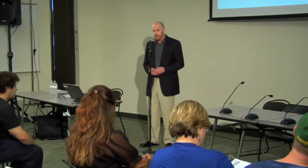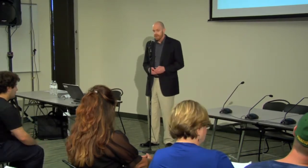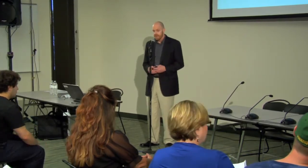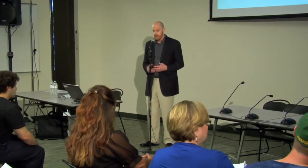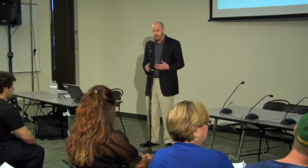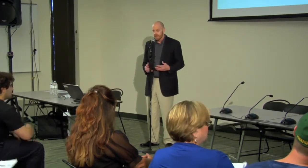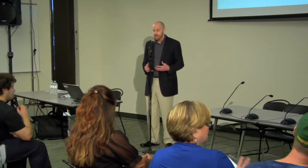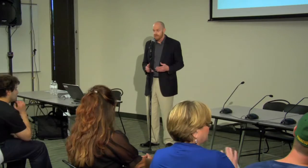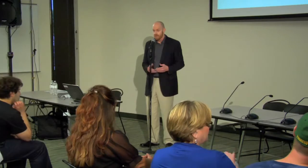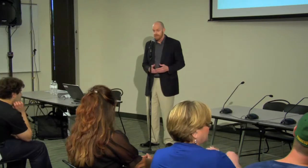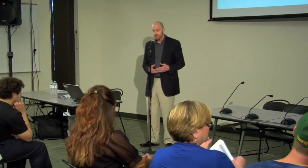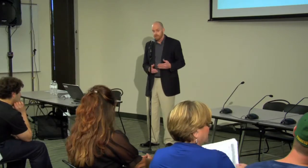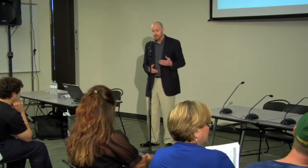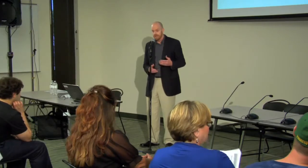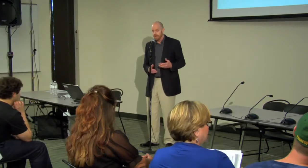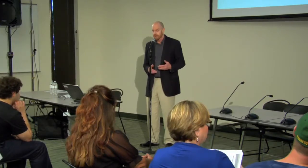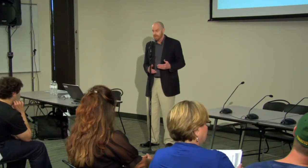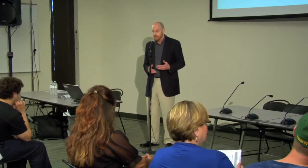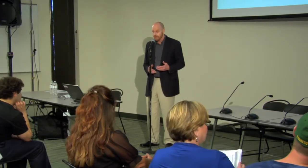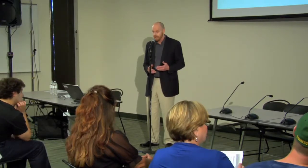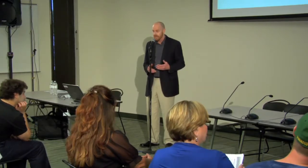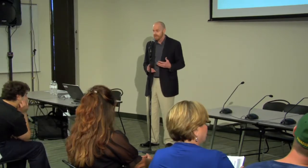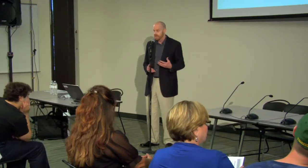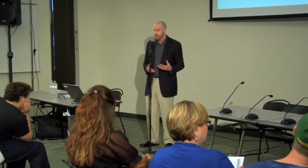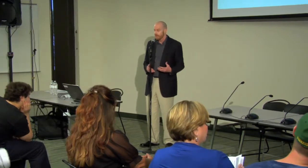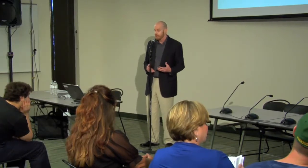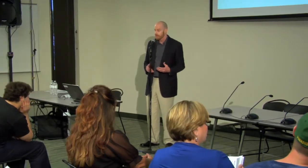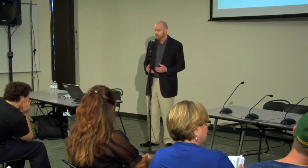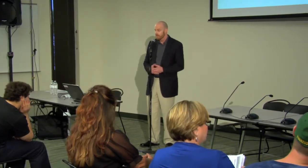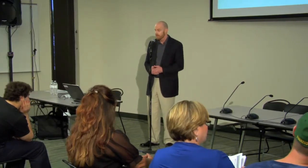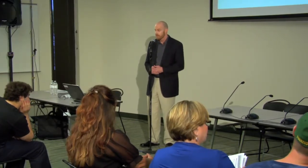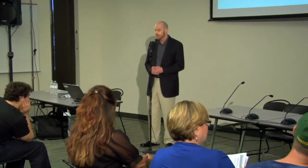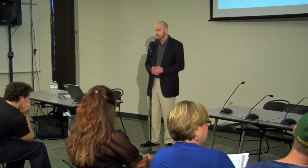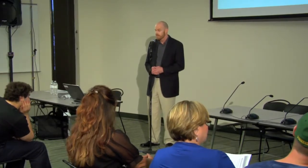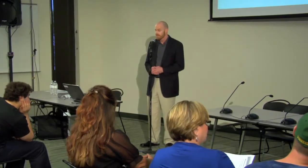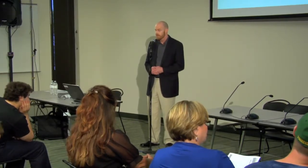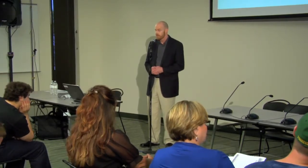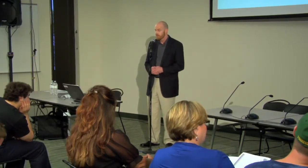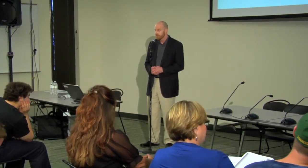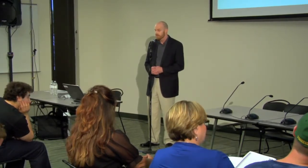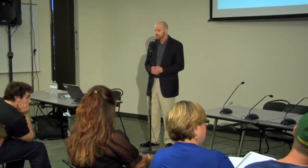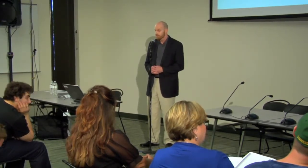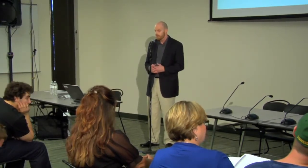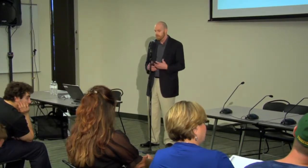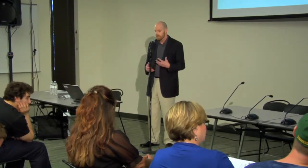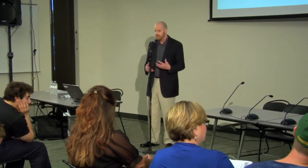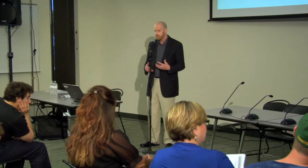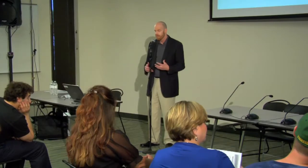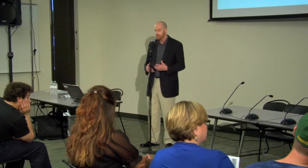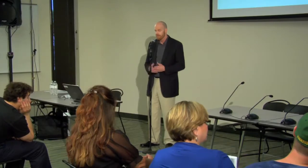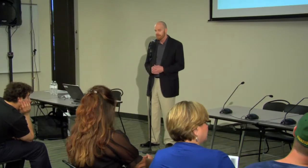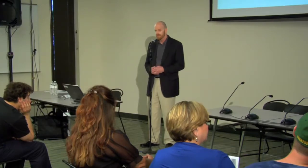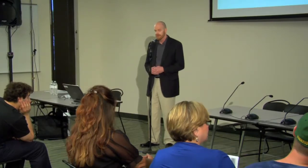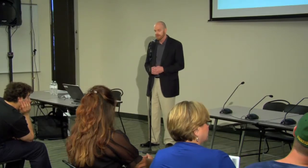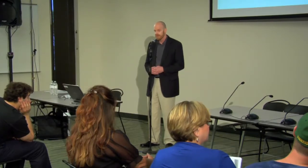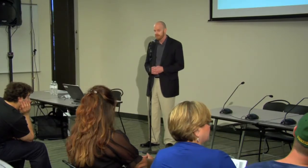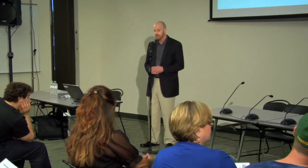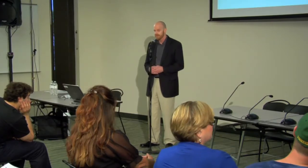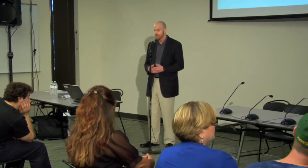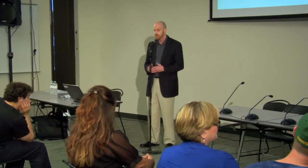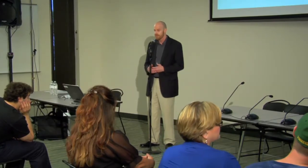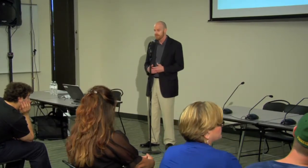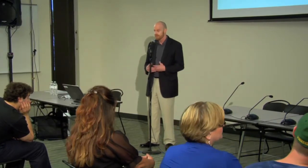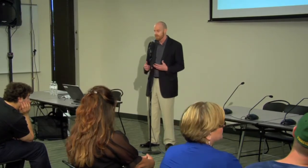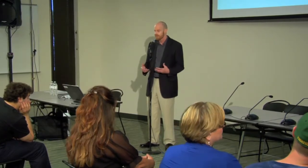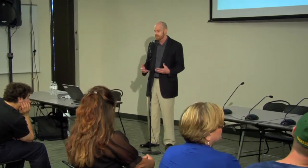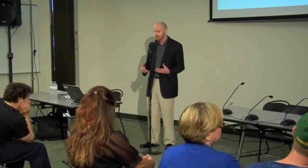So we have the Executive Director, who is Dr. Darlene Zangara, who will come up in just a moment with some opening remarks, and we also have